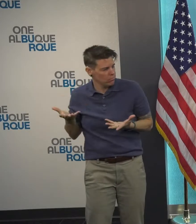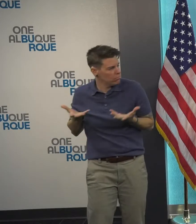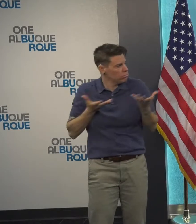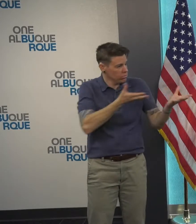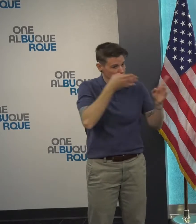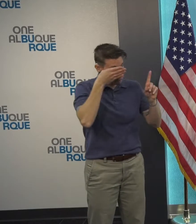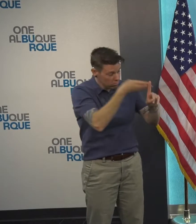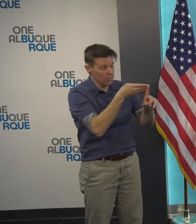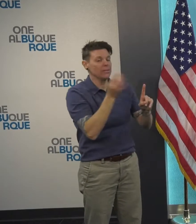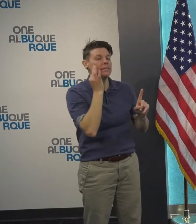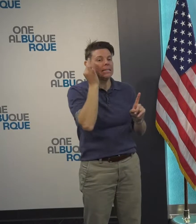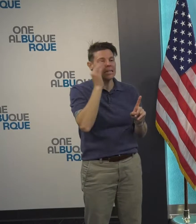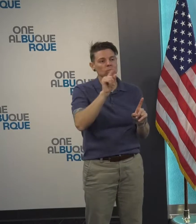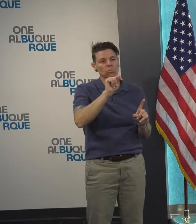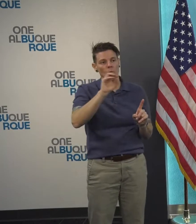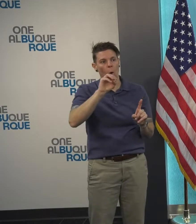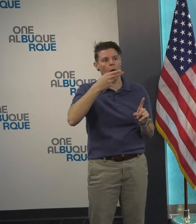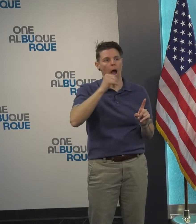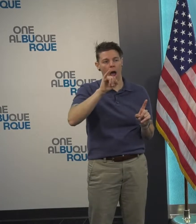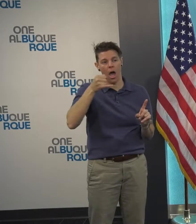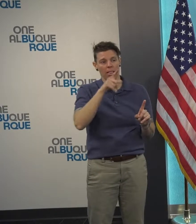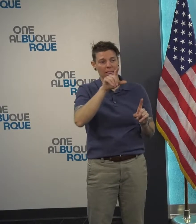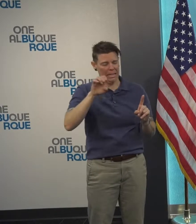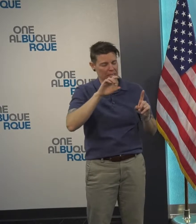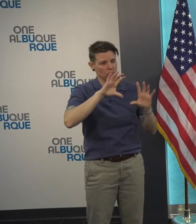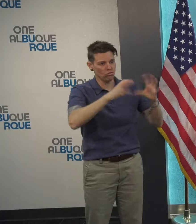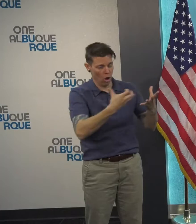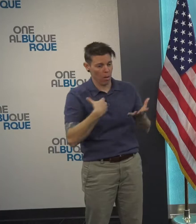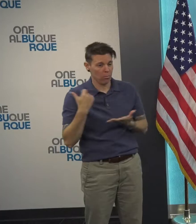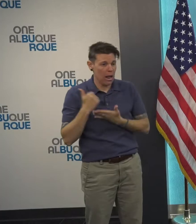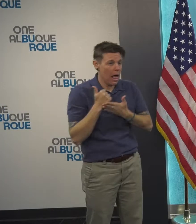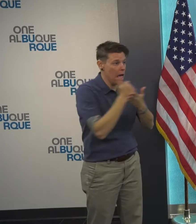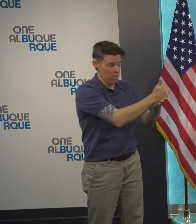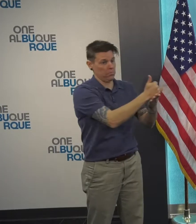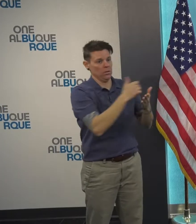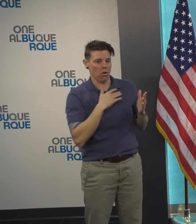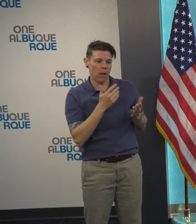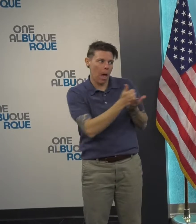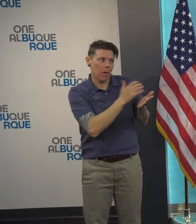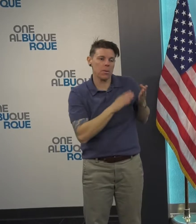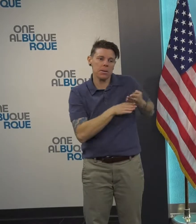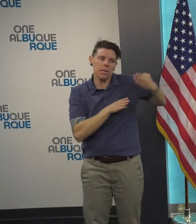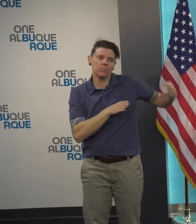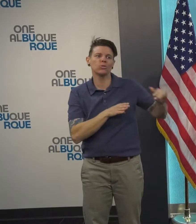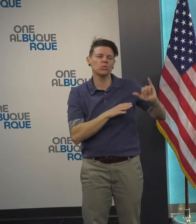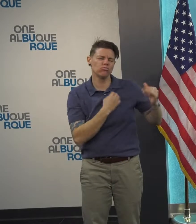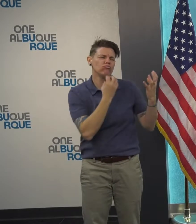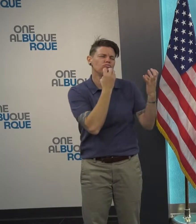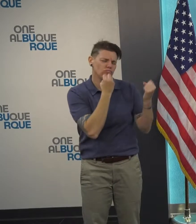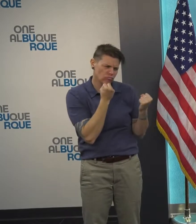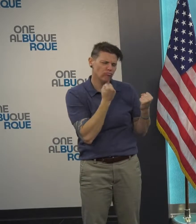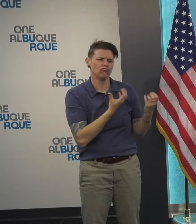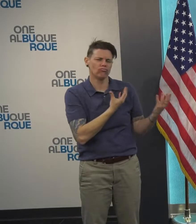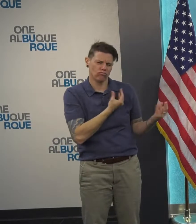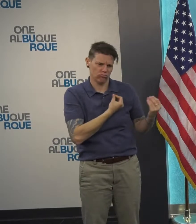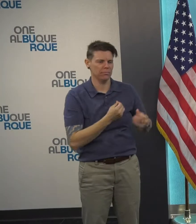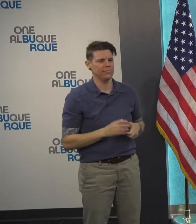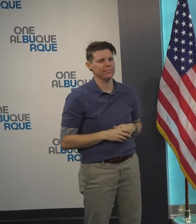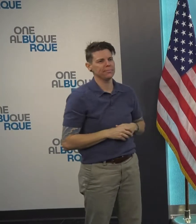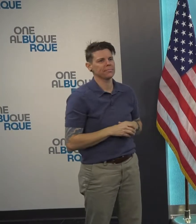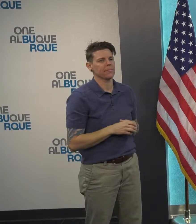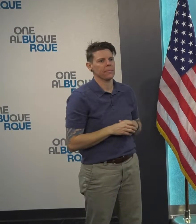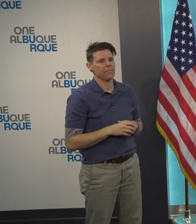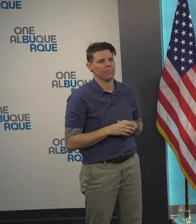One Albuquerque effort to help our neighbors out in To'Hajiilee. So I think with that, let me transition to